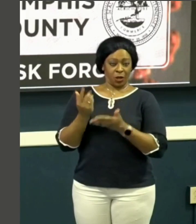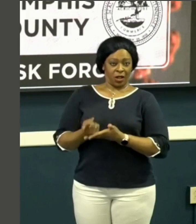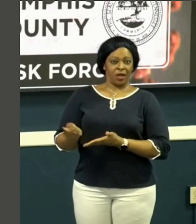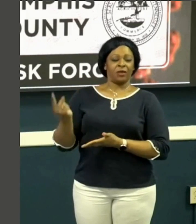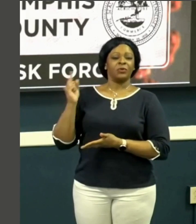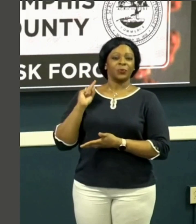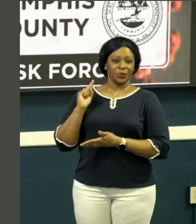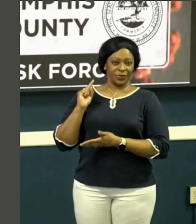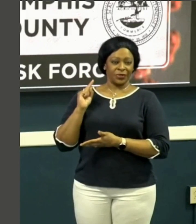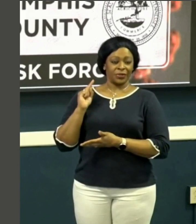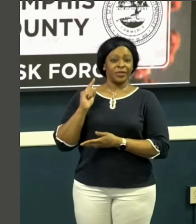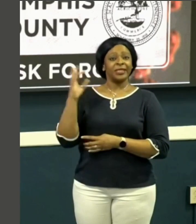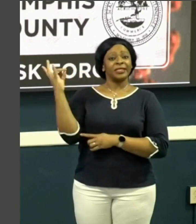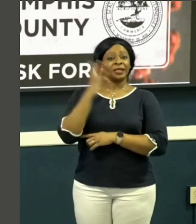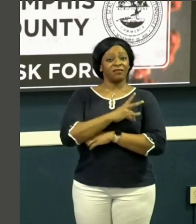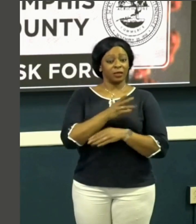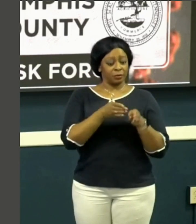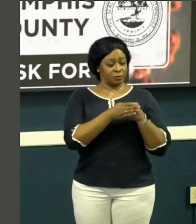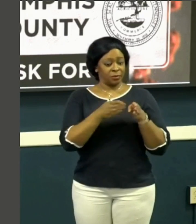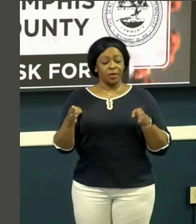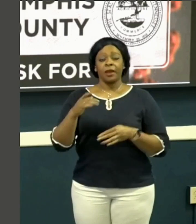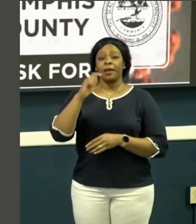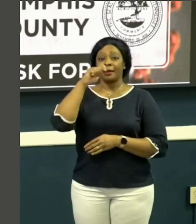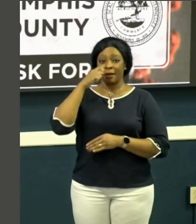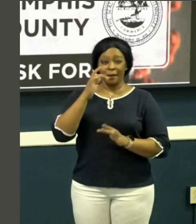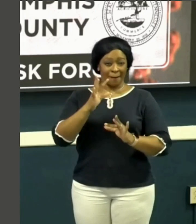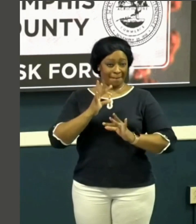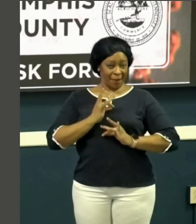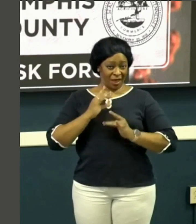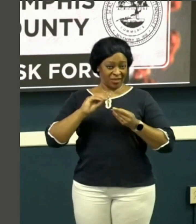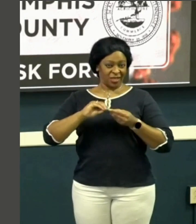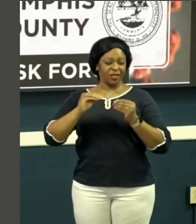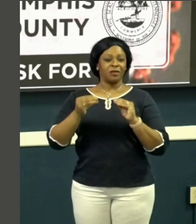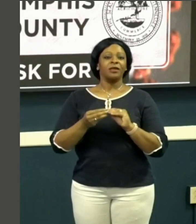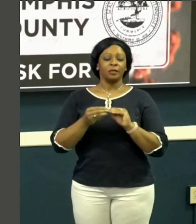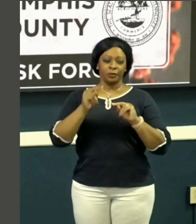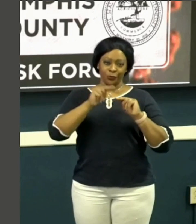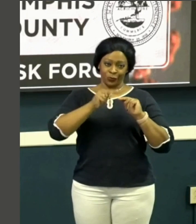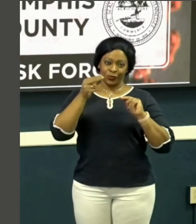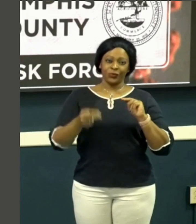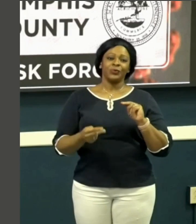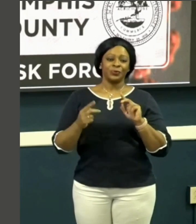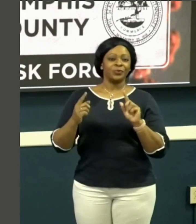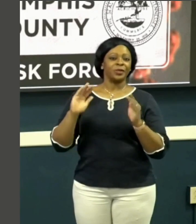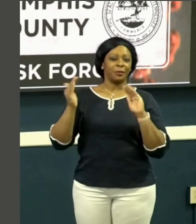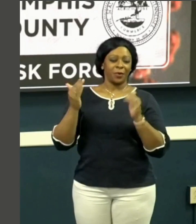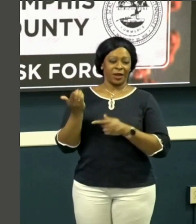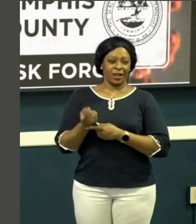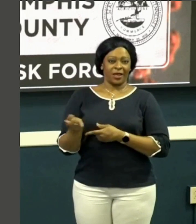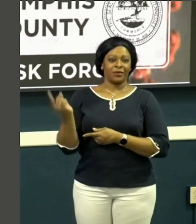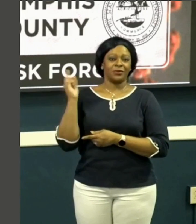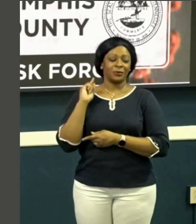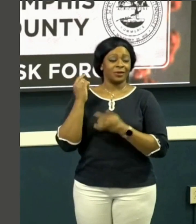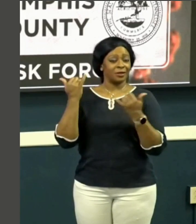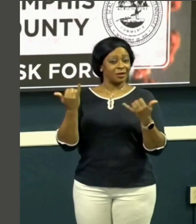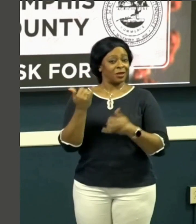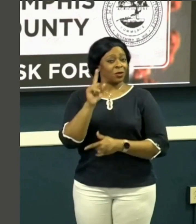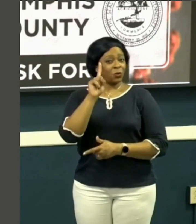week. The 7-day average test positivity rate has also decreased since last week. It is